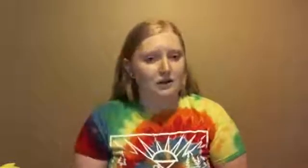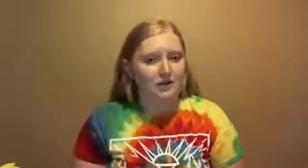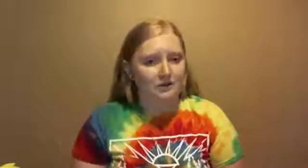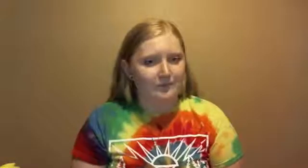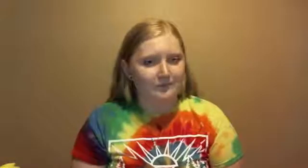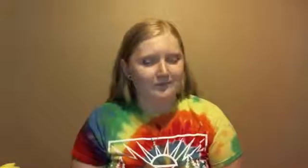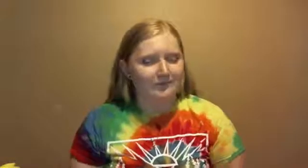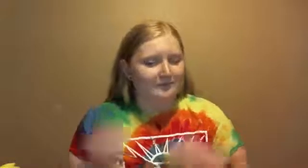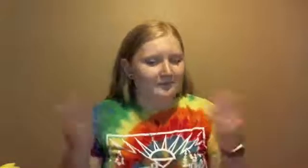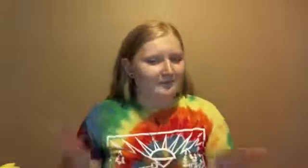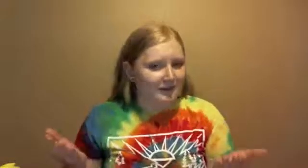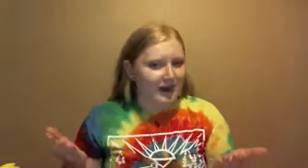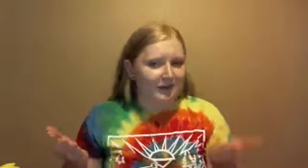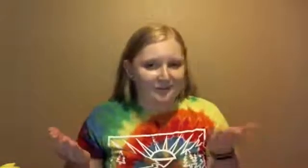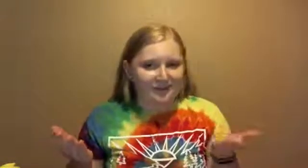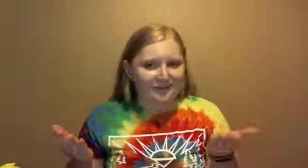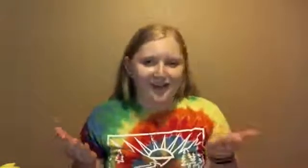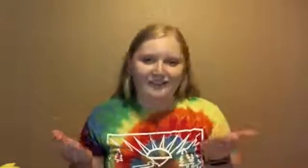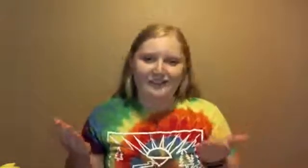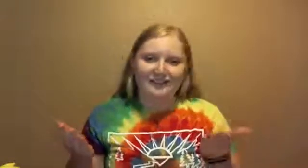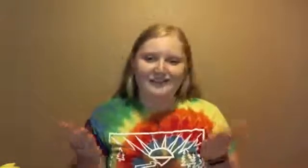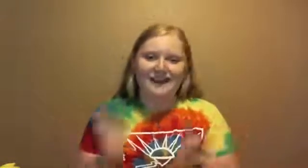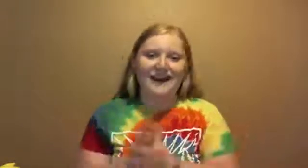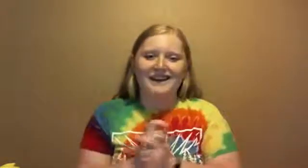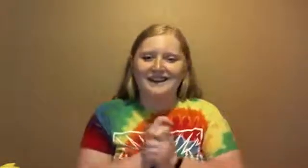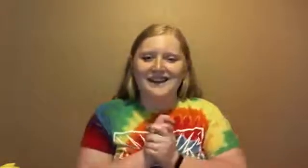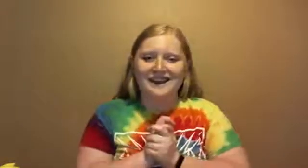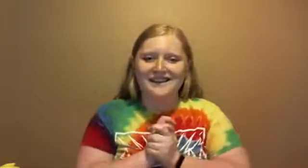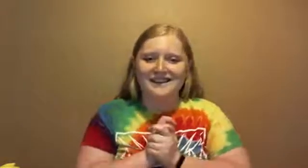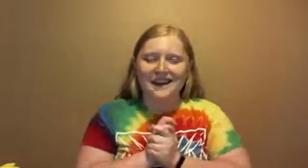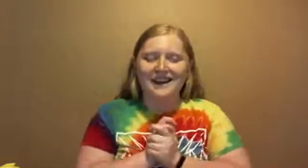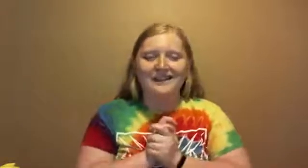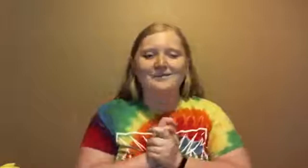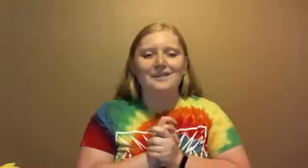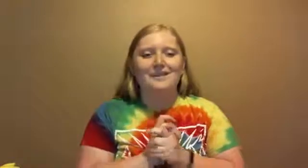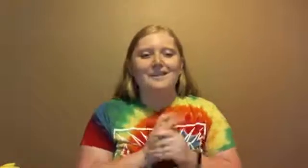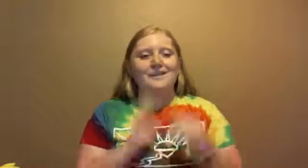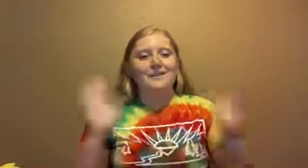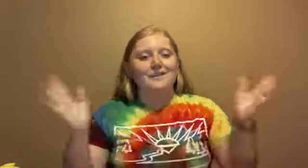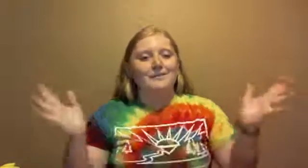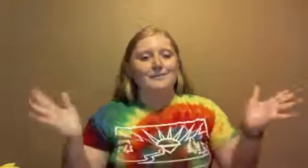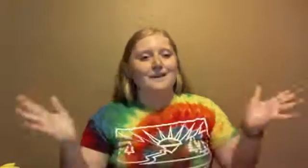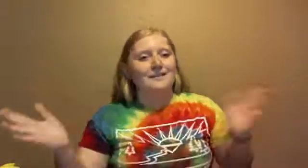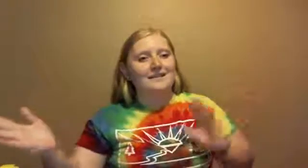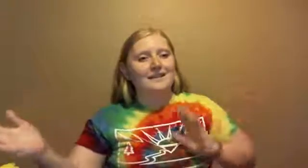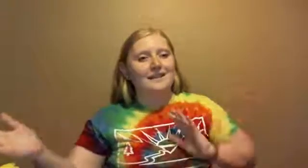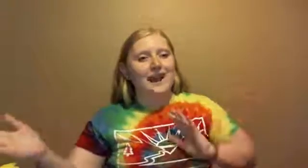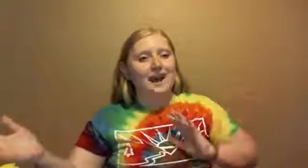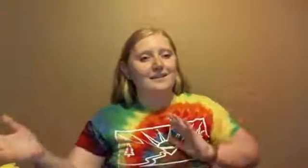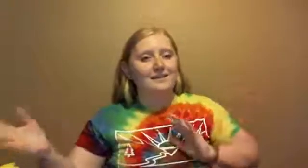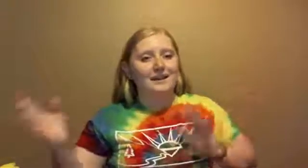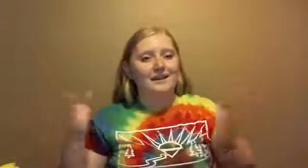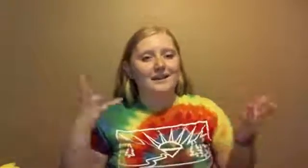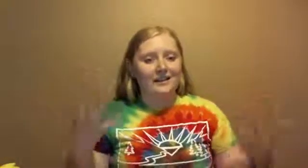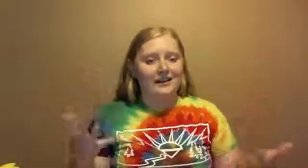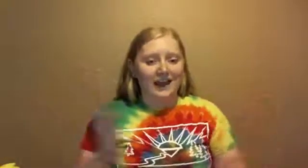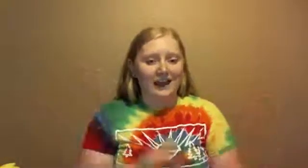English. A fun fact for you to end our day today. So it has been Learning